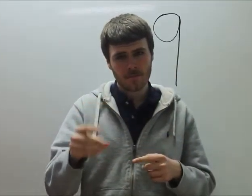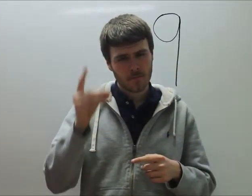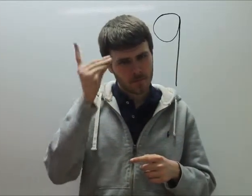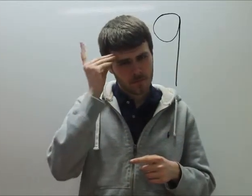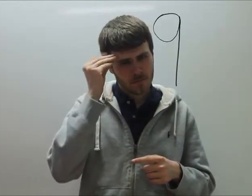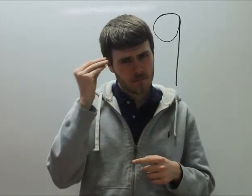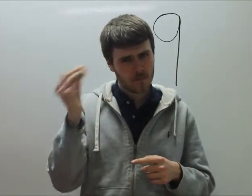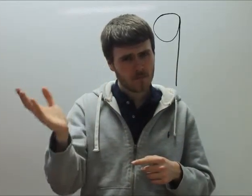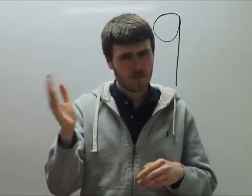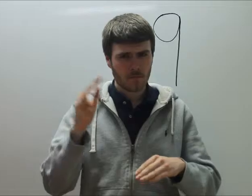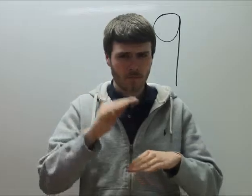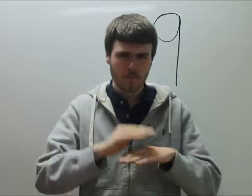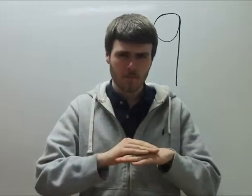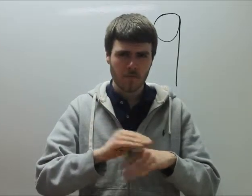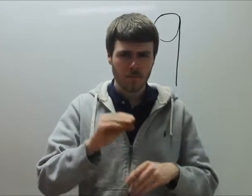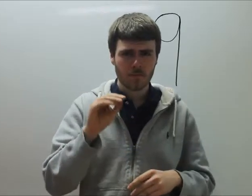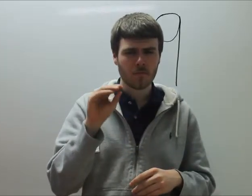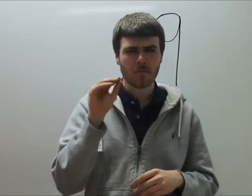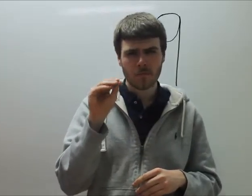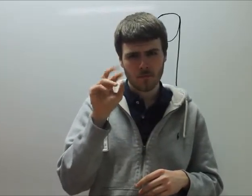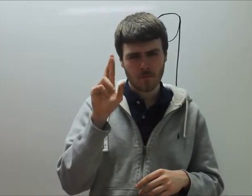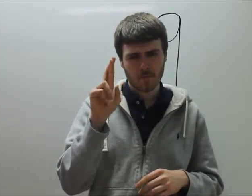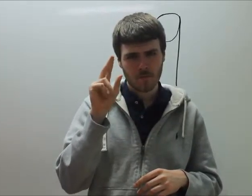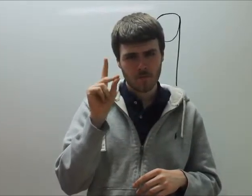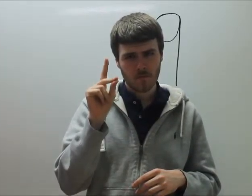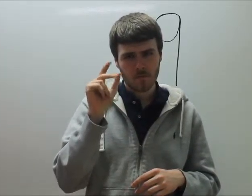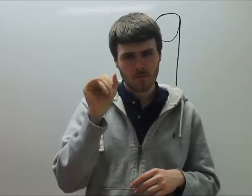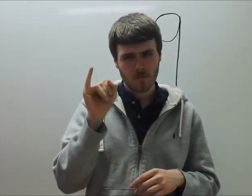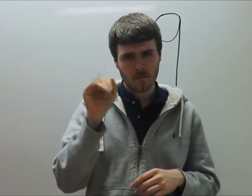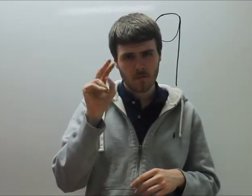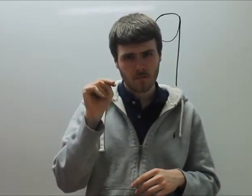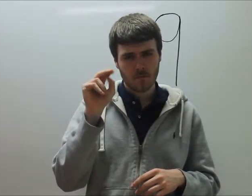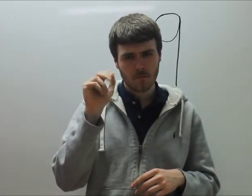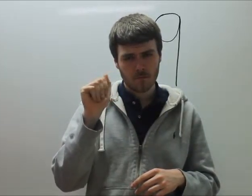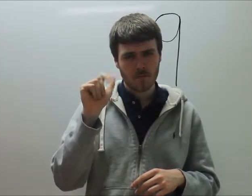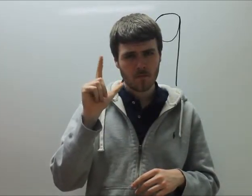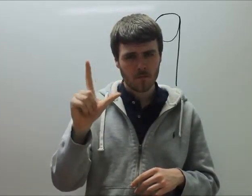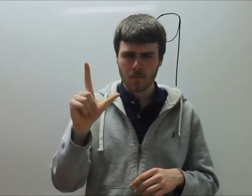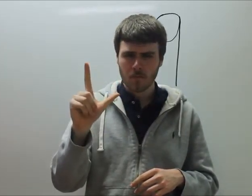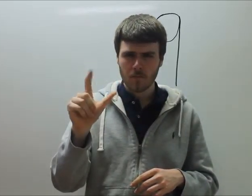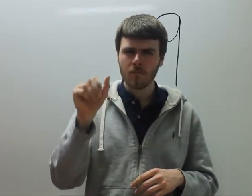When the data on an ordinal scale